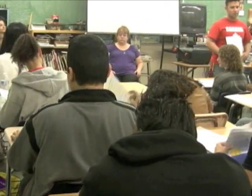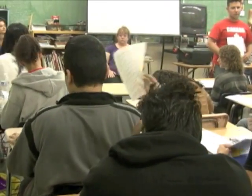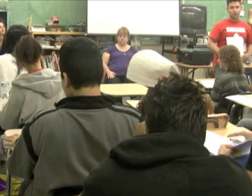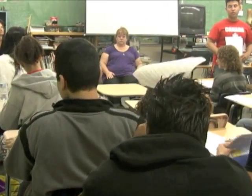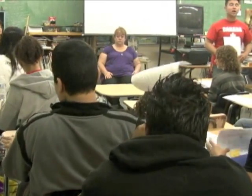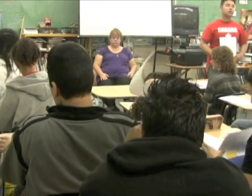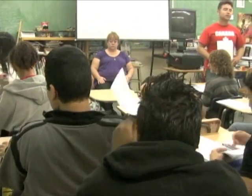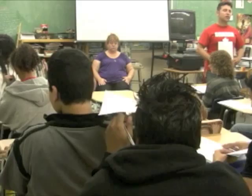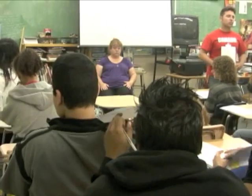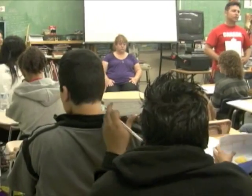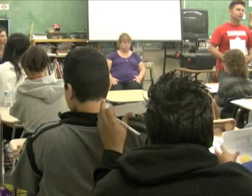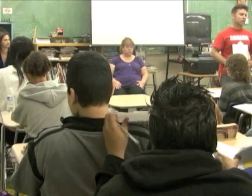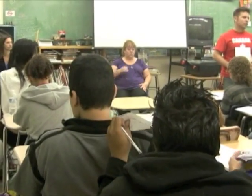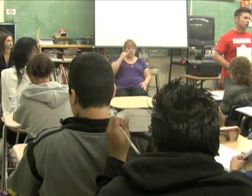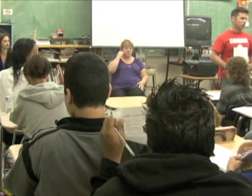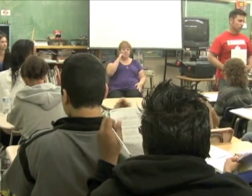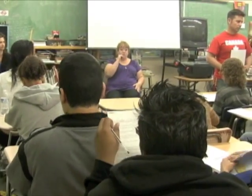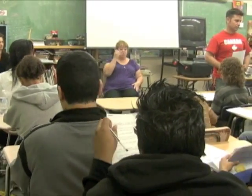If you do not understand a question, let me know.